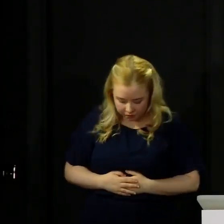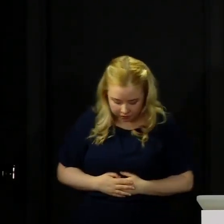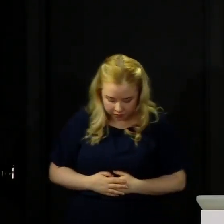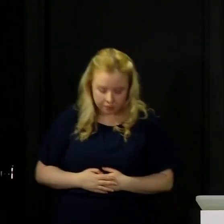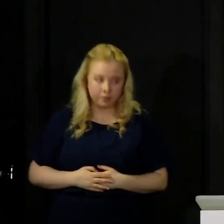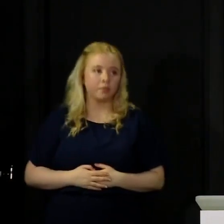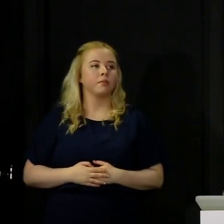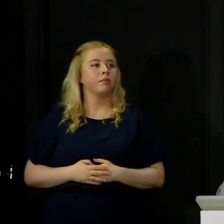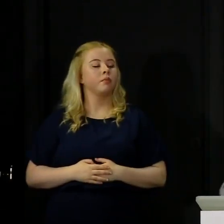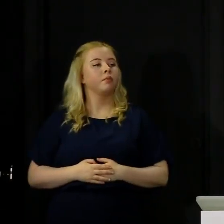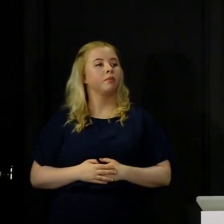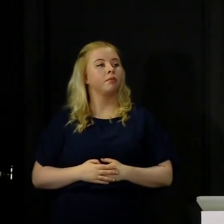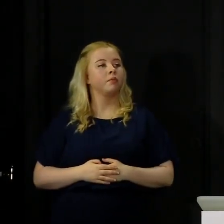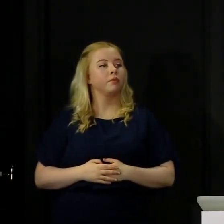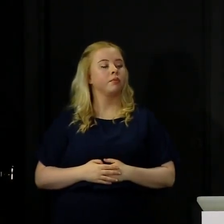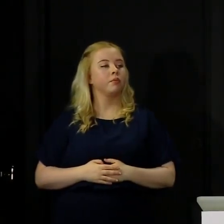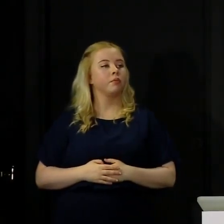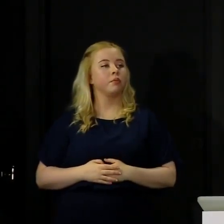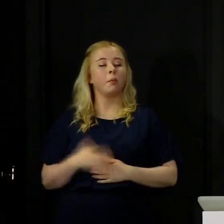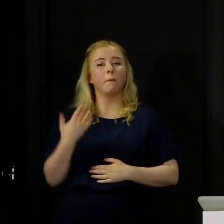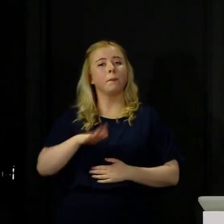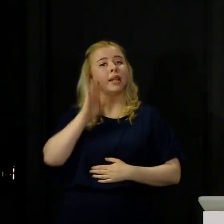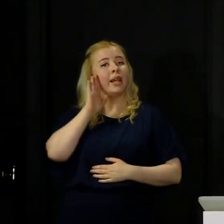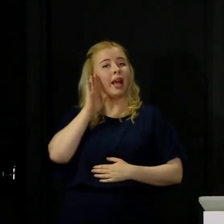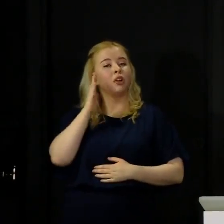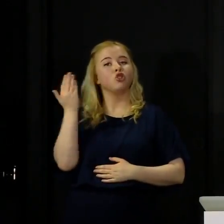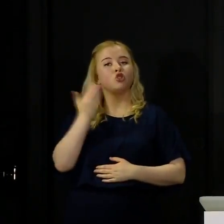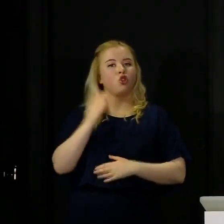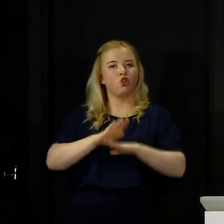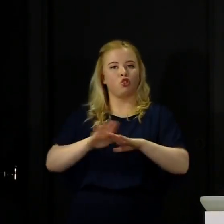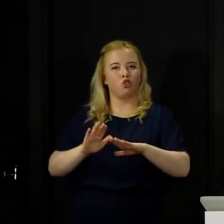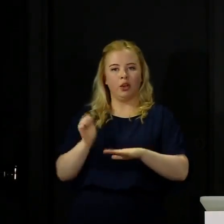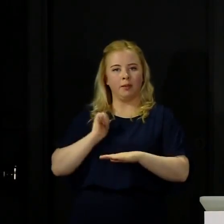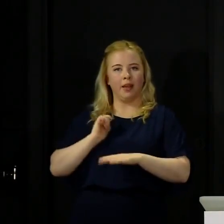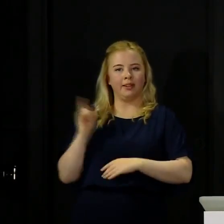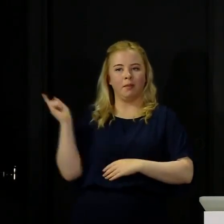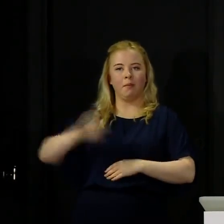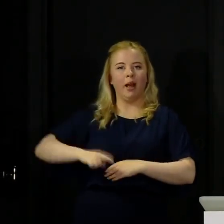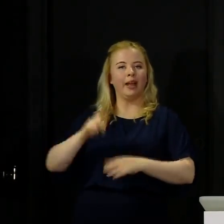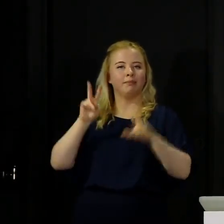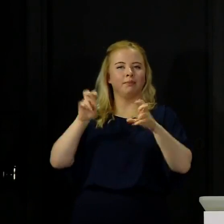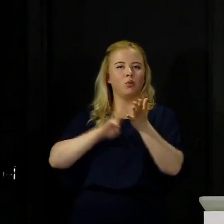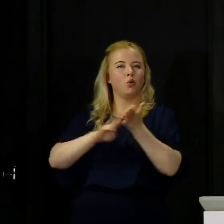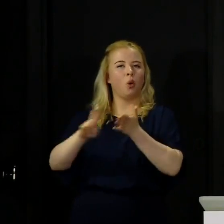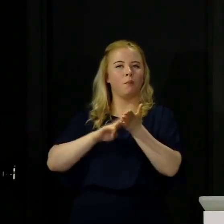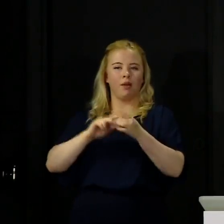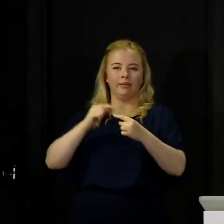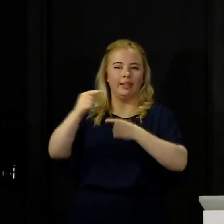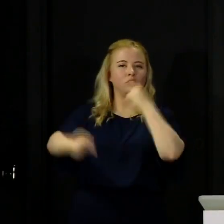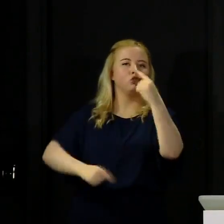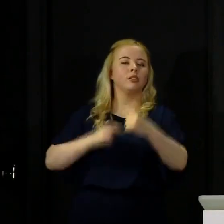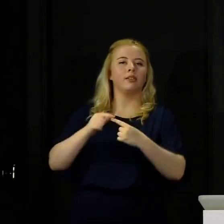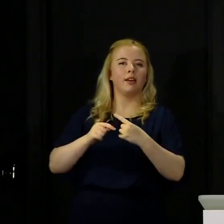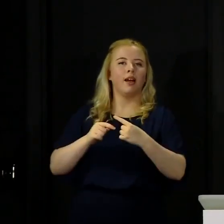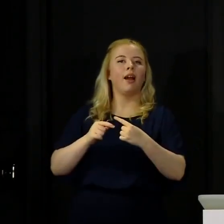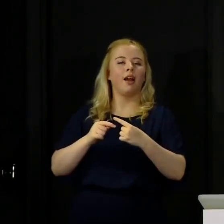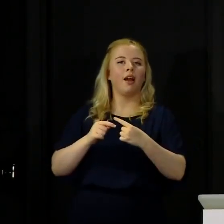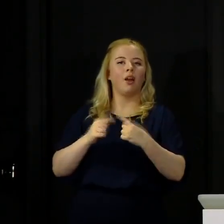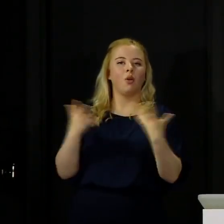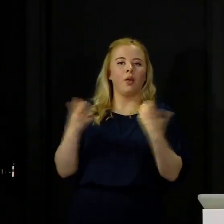Thank you, First Minister. We've heard that schools are unlikely to return to normal in the next academic year with a continuation of